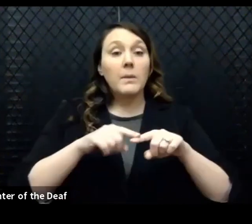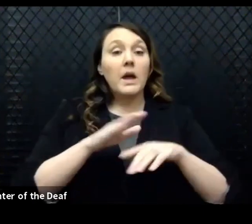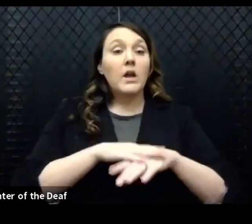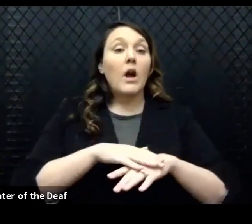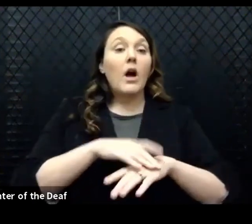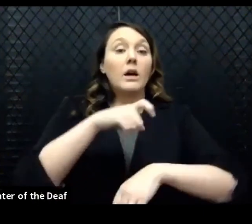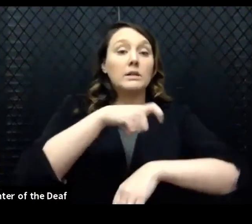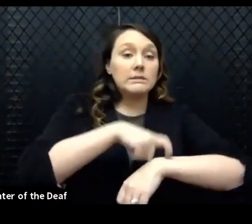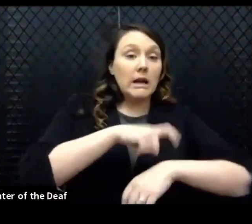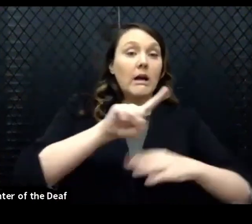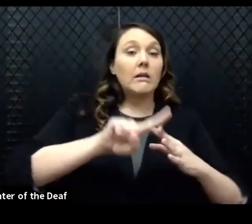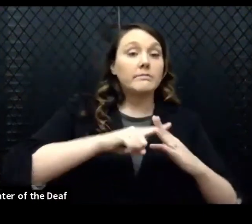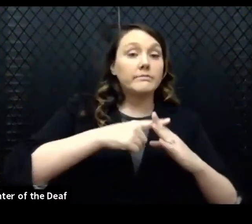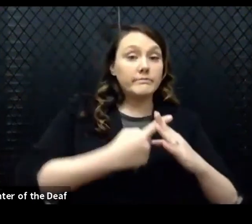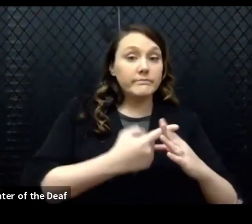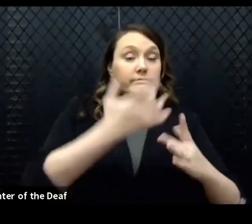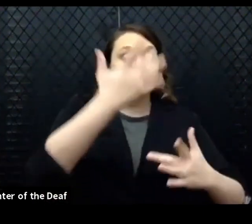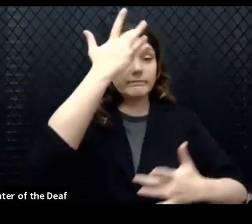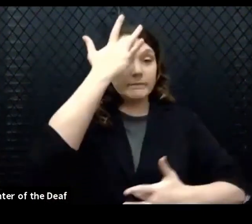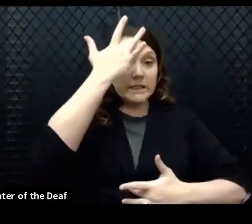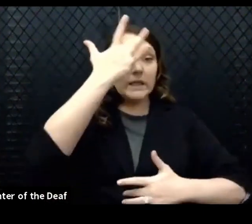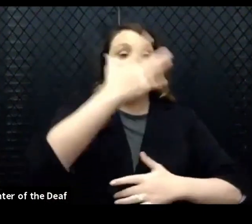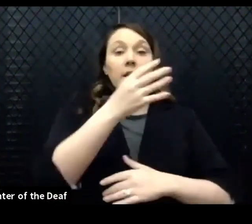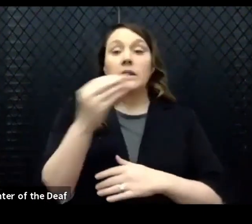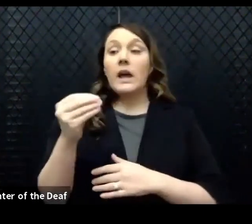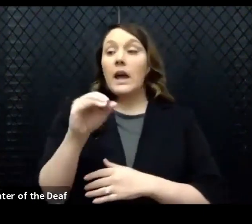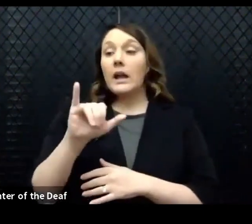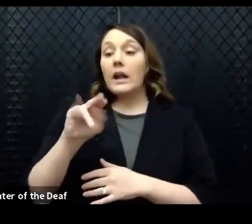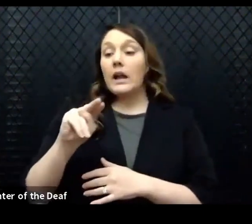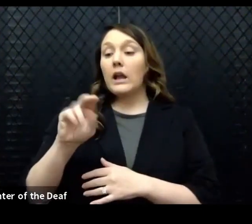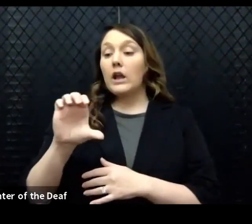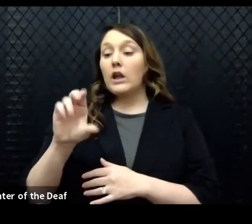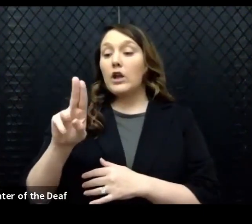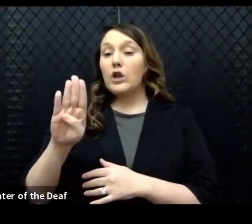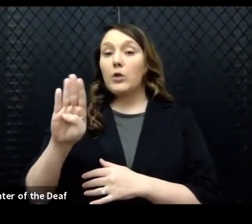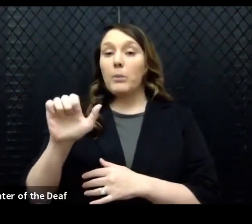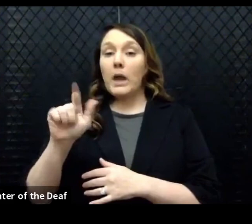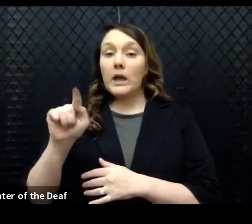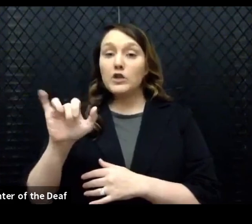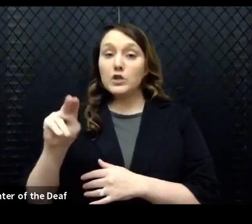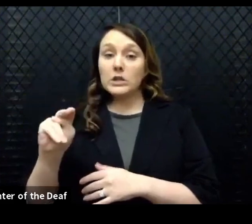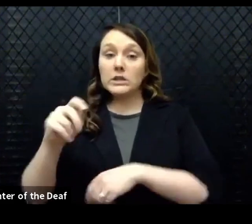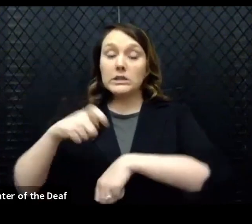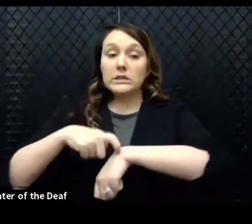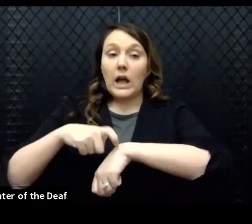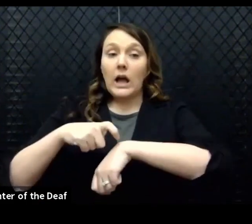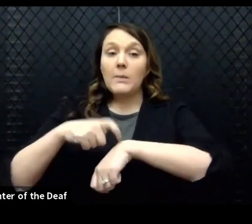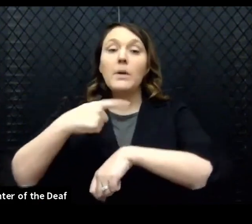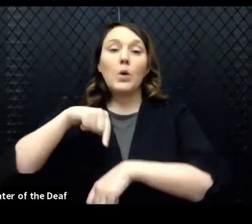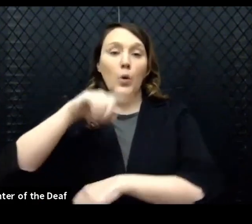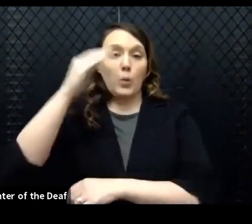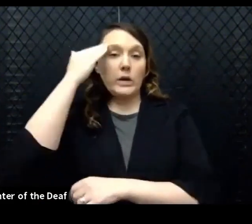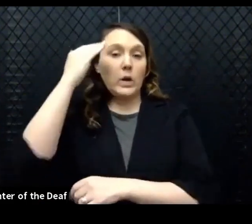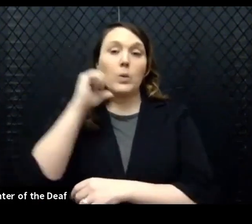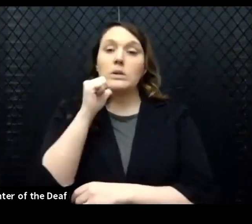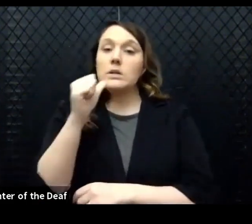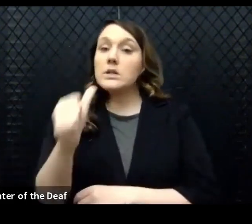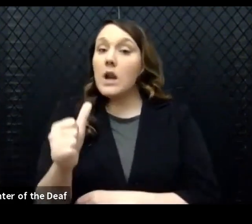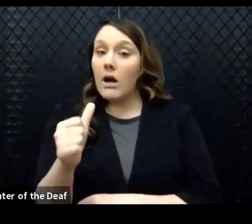illness and the incubation period of COVID-19, we know this bump is not due to reopening our community.